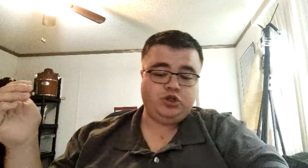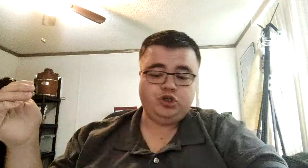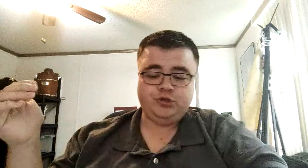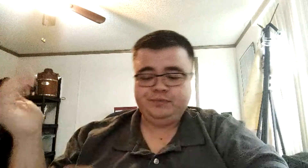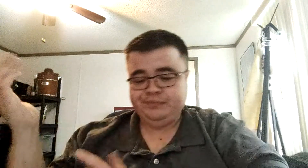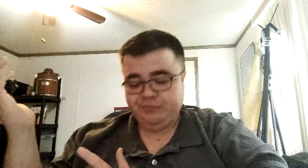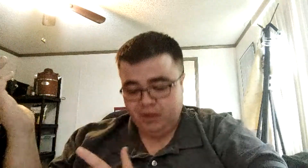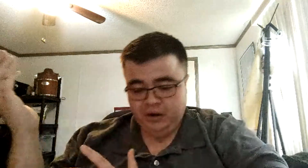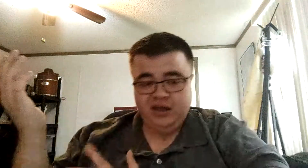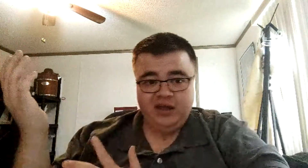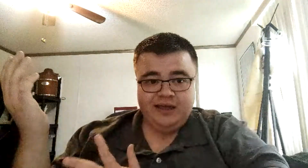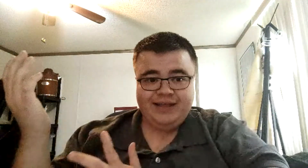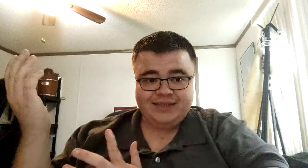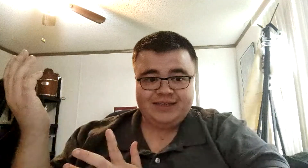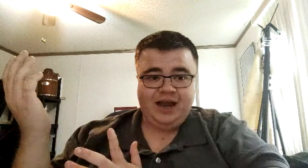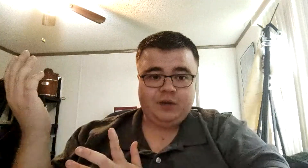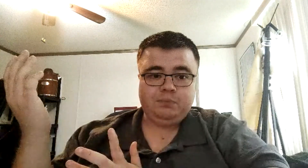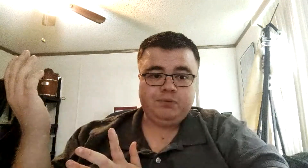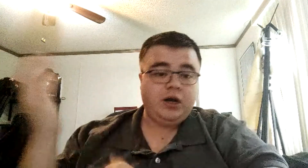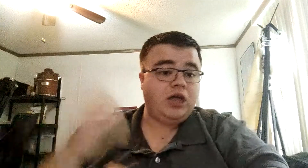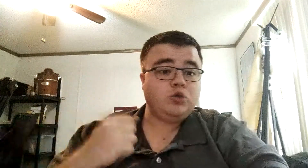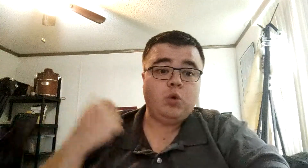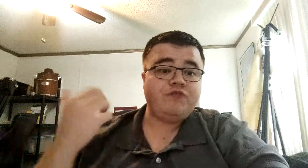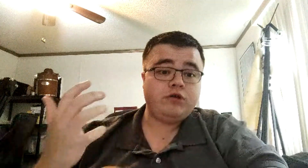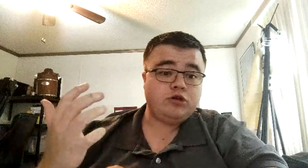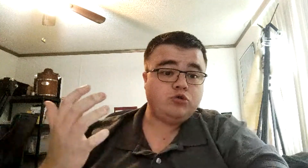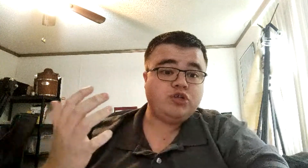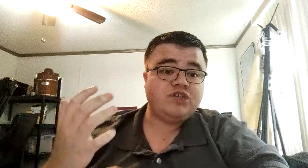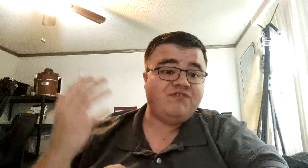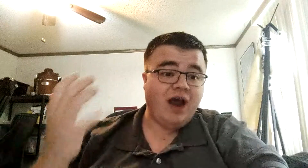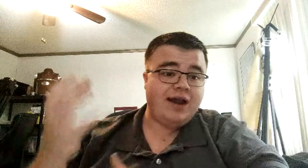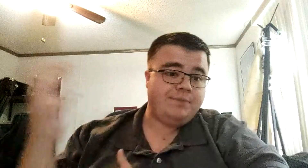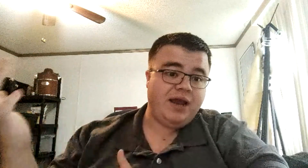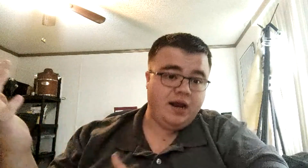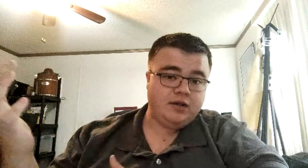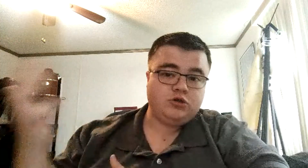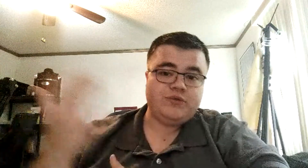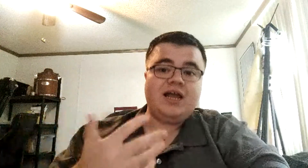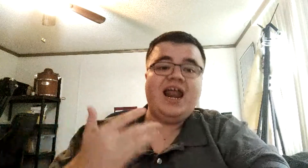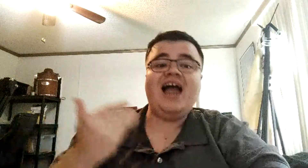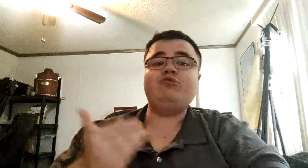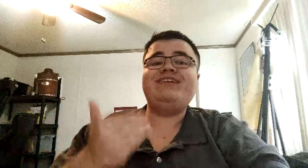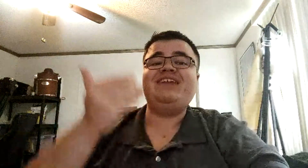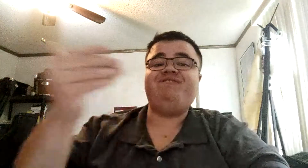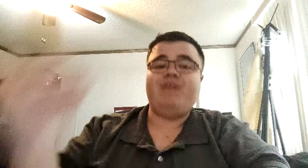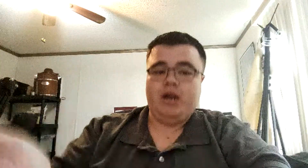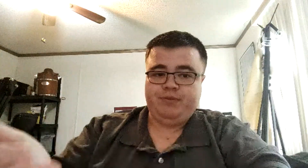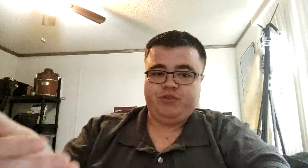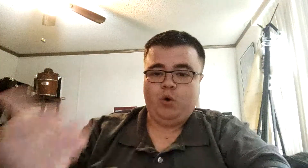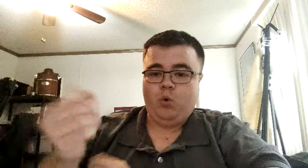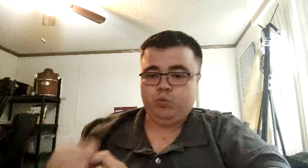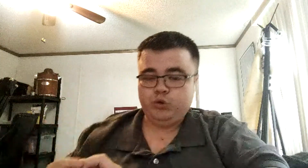language. That's sad, but it's wonderful news filing ban it so they can actually develop their own.